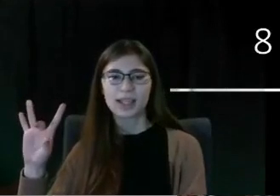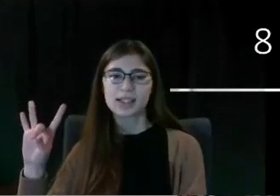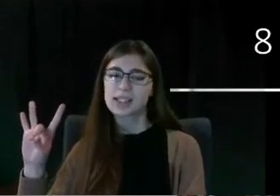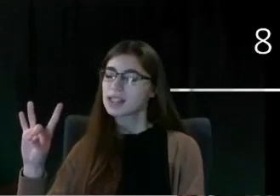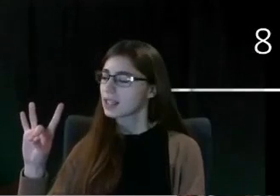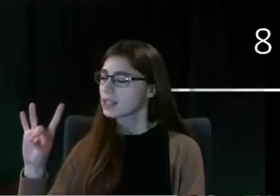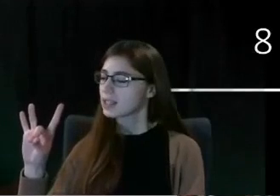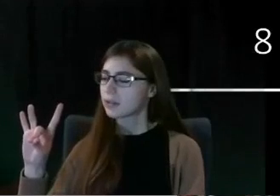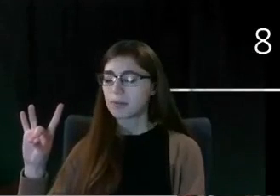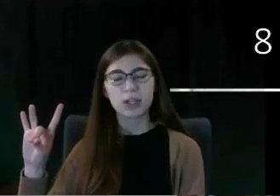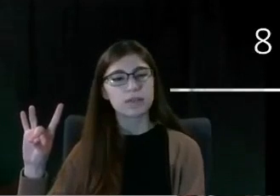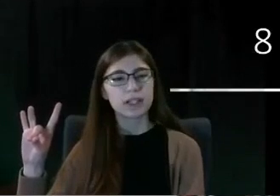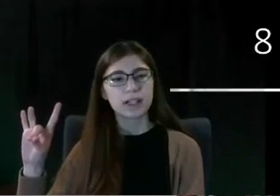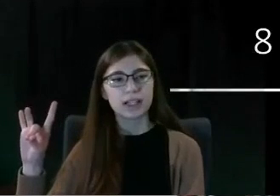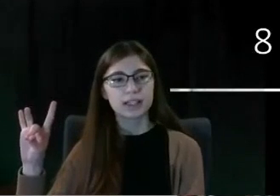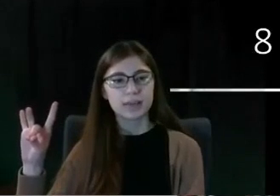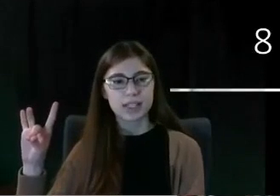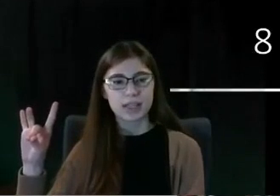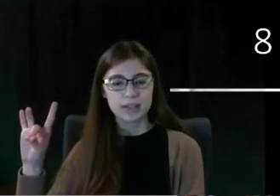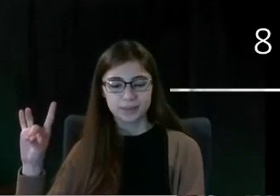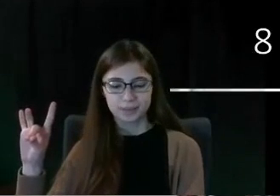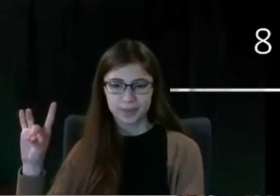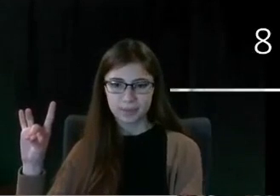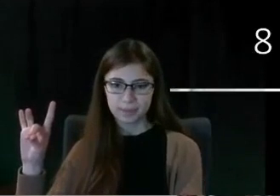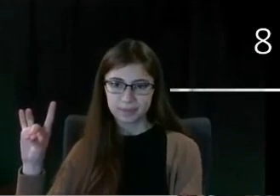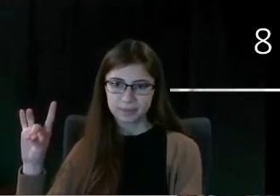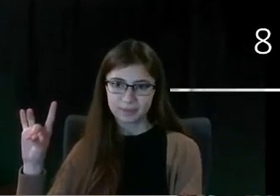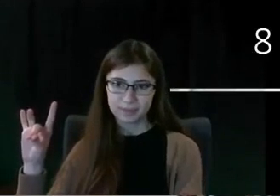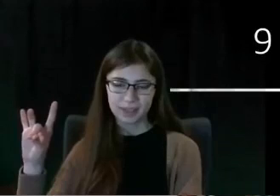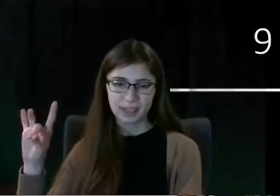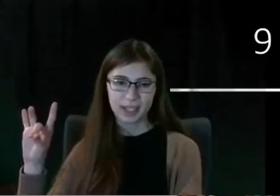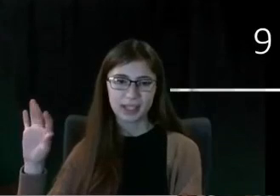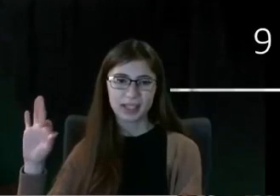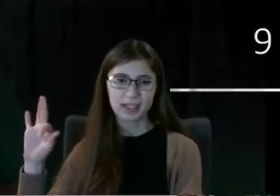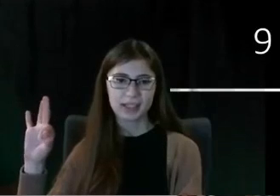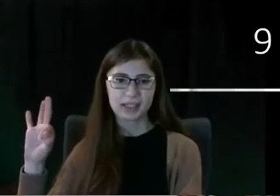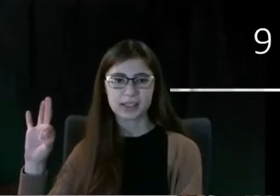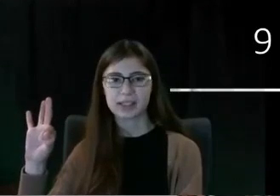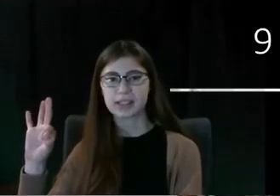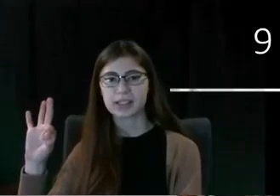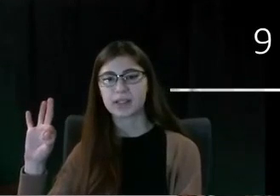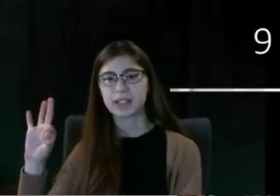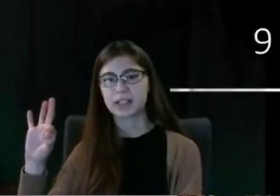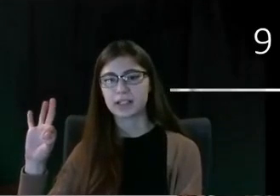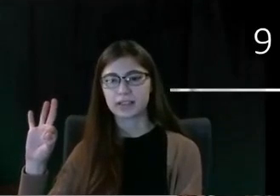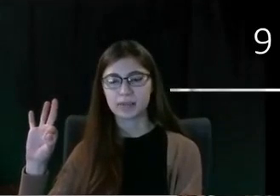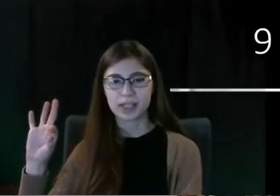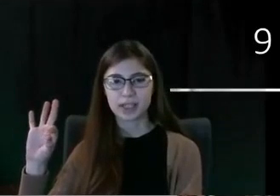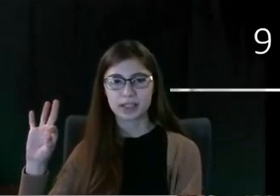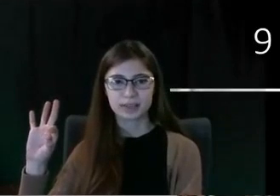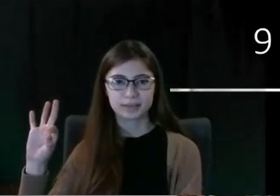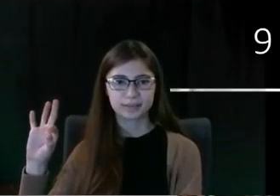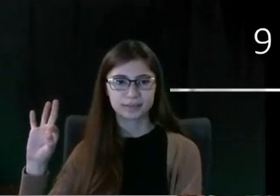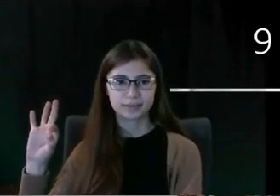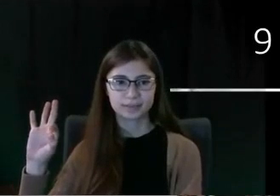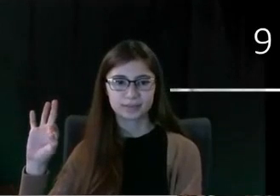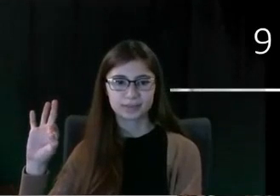8 is your middle finger and thumb together. Yep. And 9 is your index finger and your thumb together.